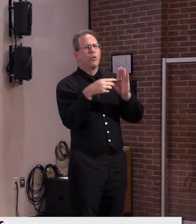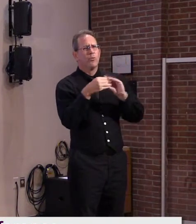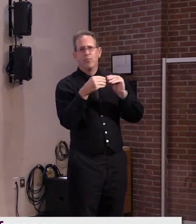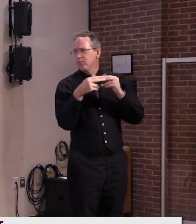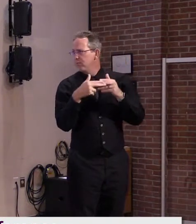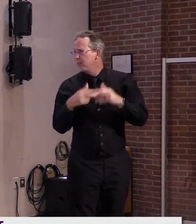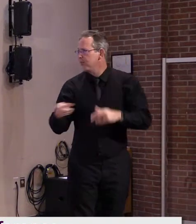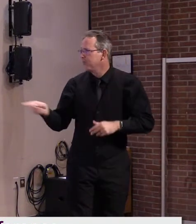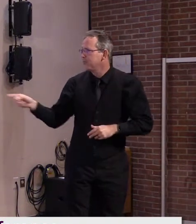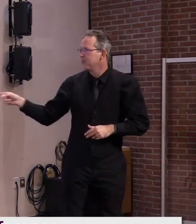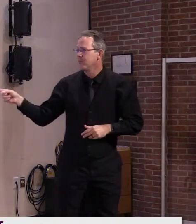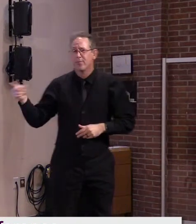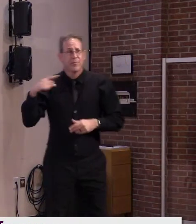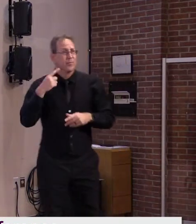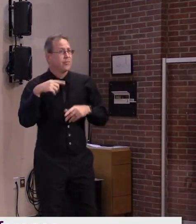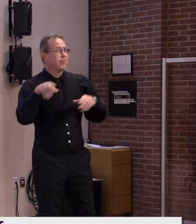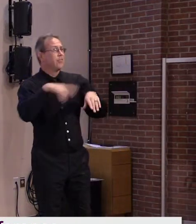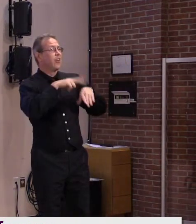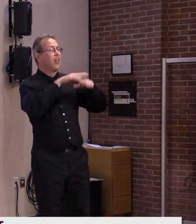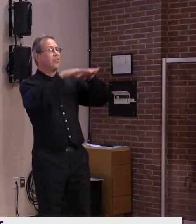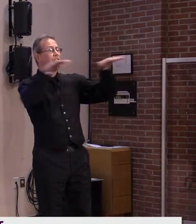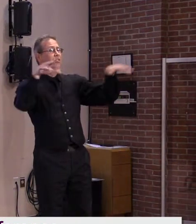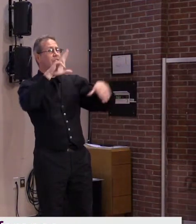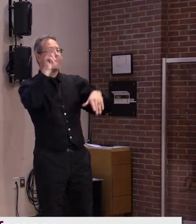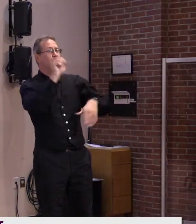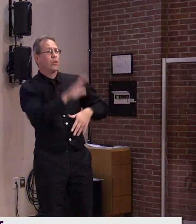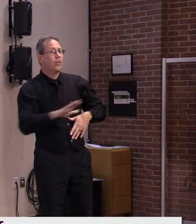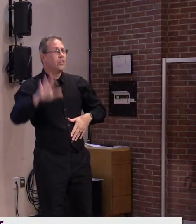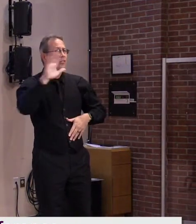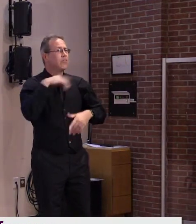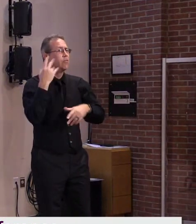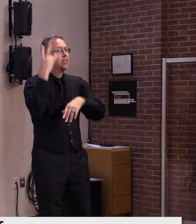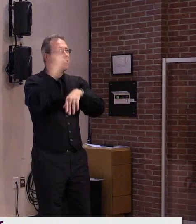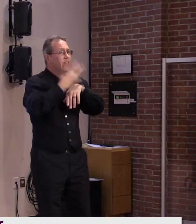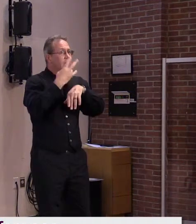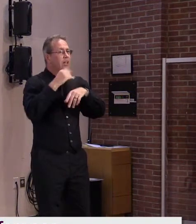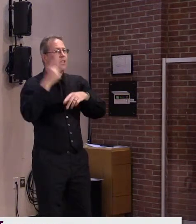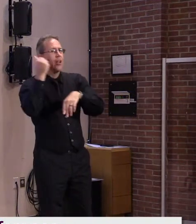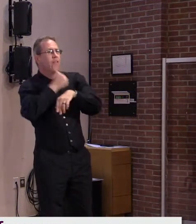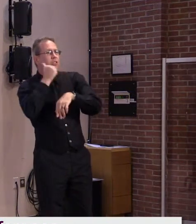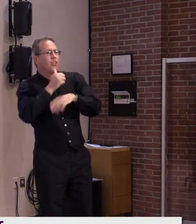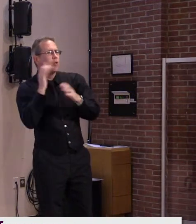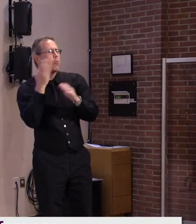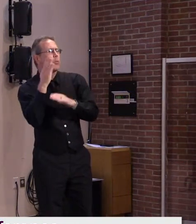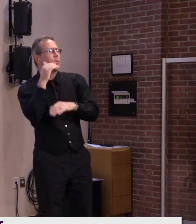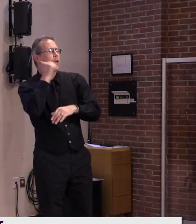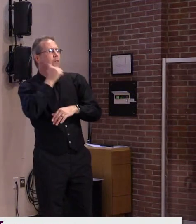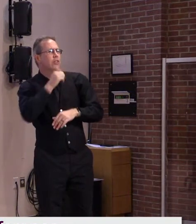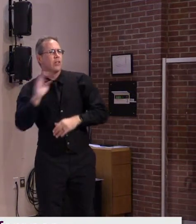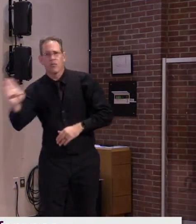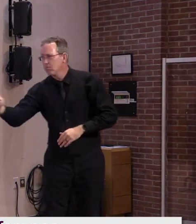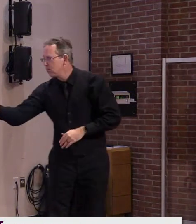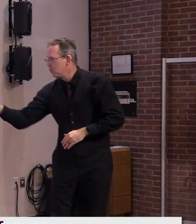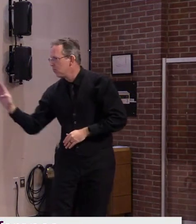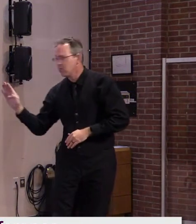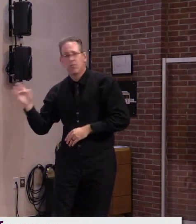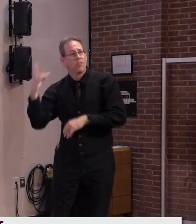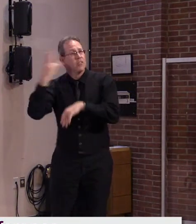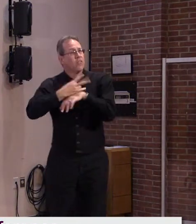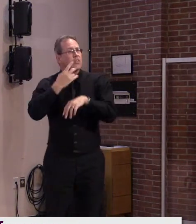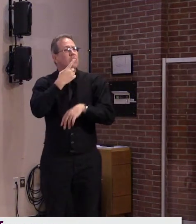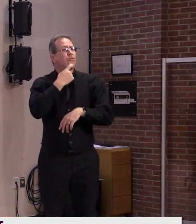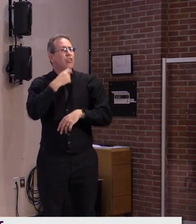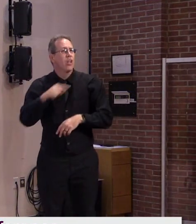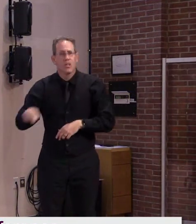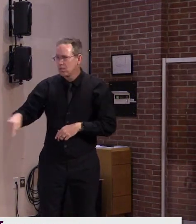that things continue to improve across the country. Cases are down 12% compared to last week. The 7-day